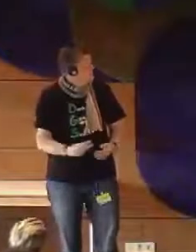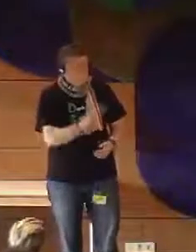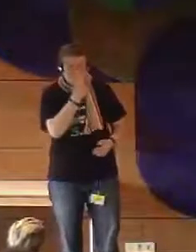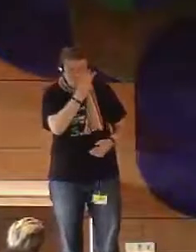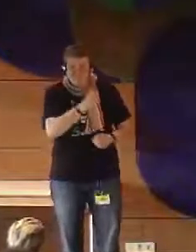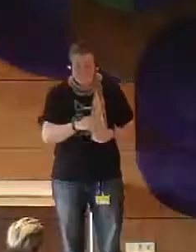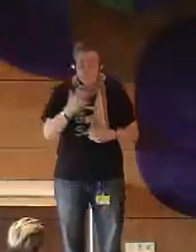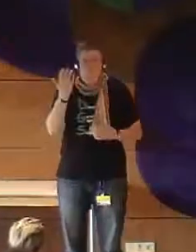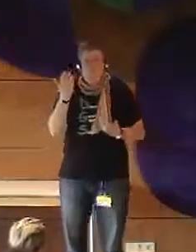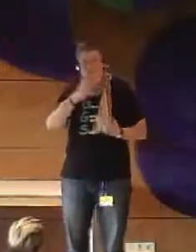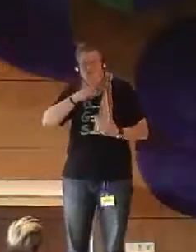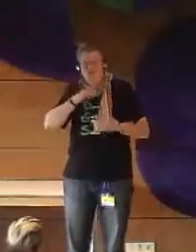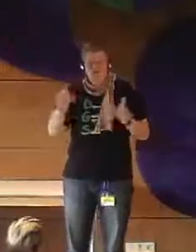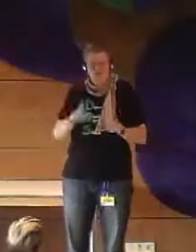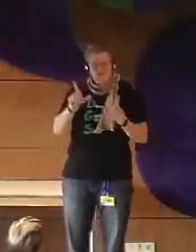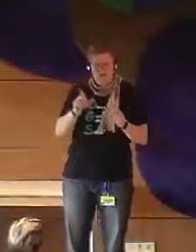then, unfortunately,